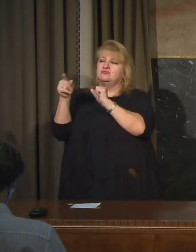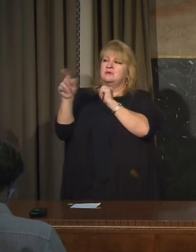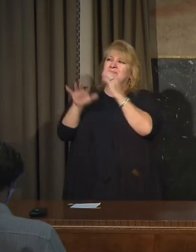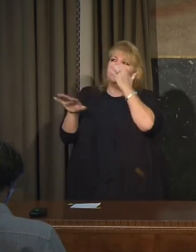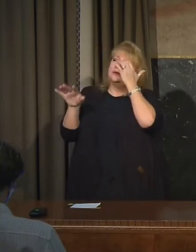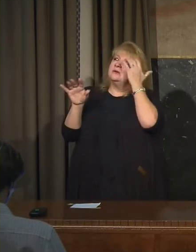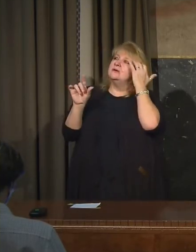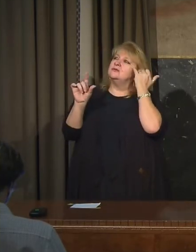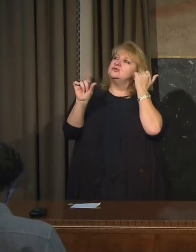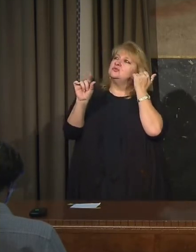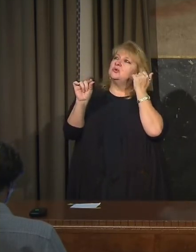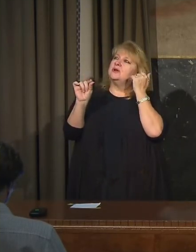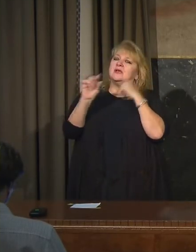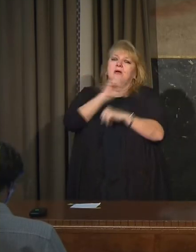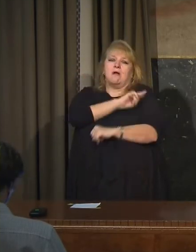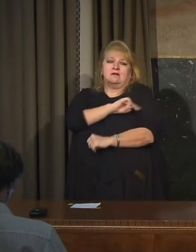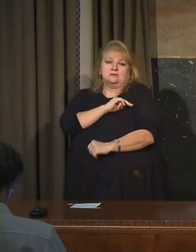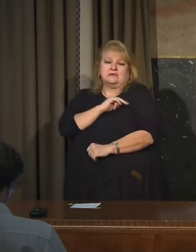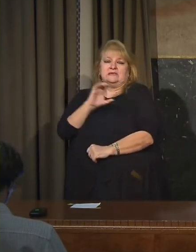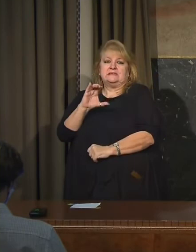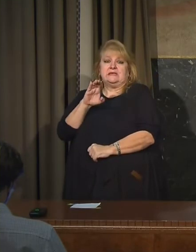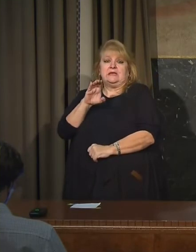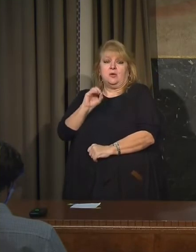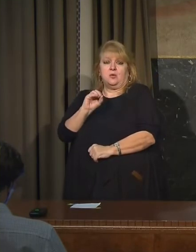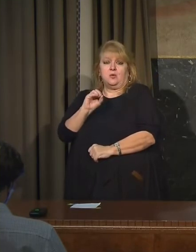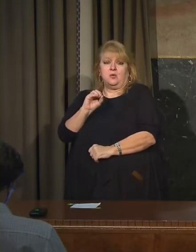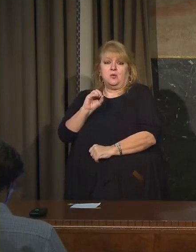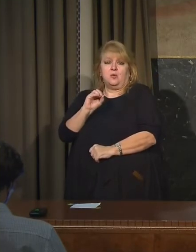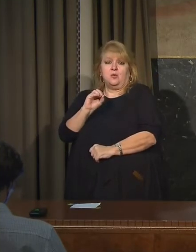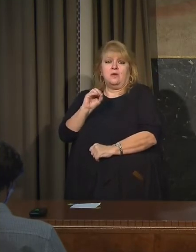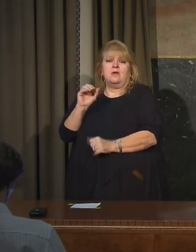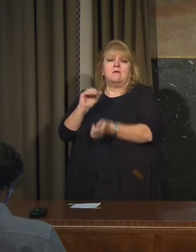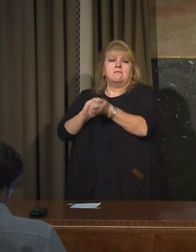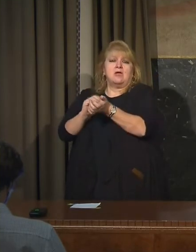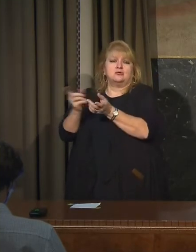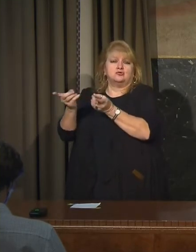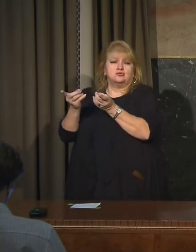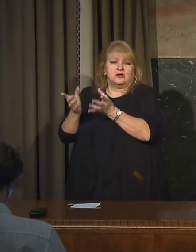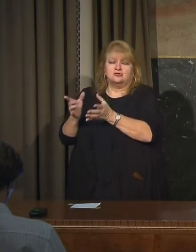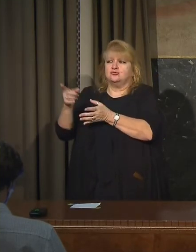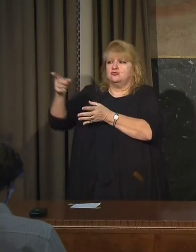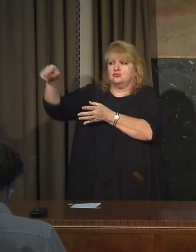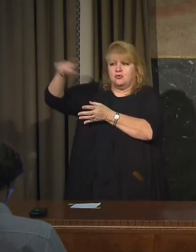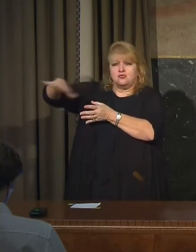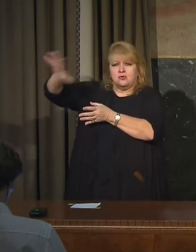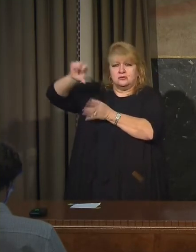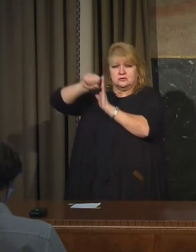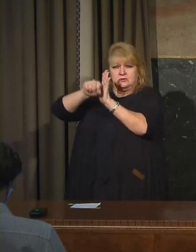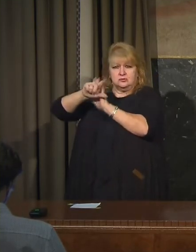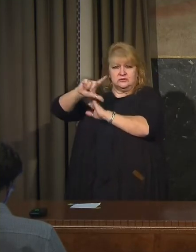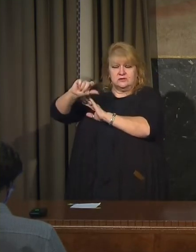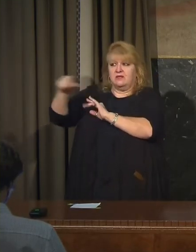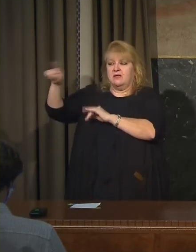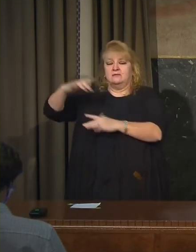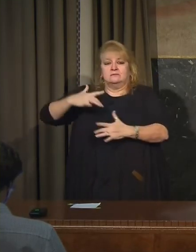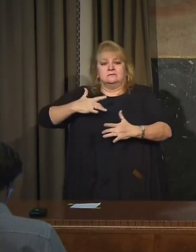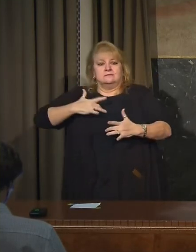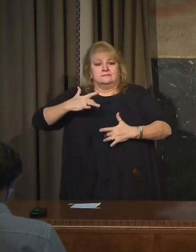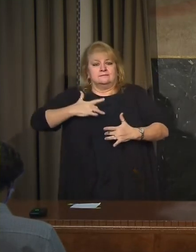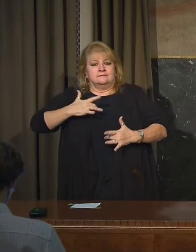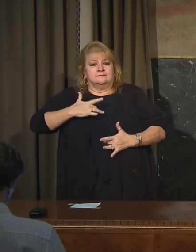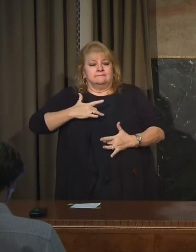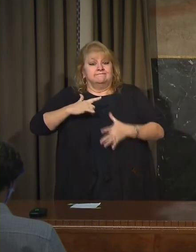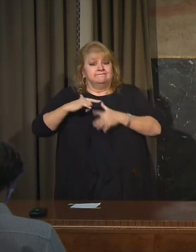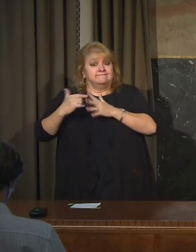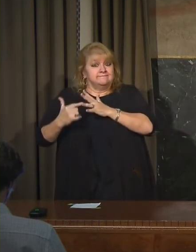20 hospital CEOs and medical directors across the state of Louisiana. They are all concerned about a number